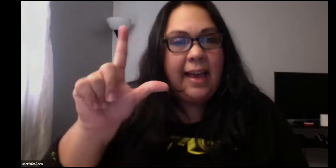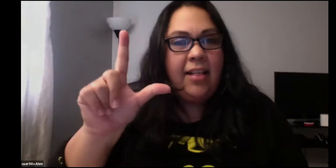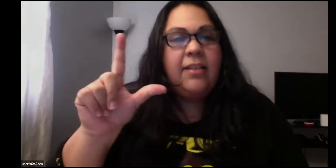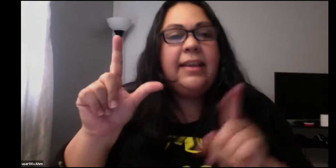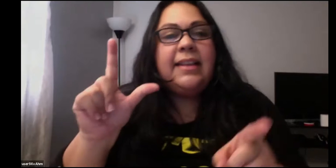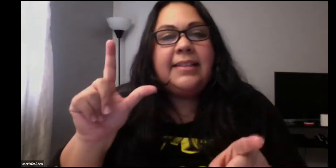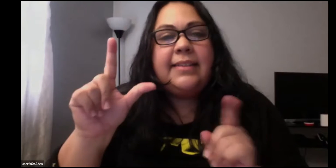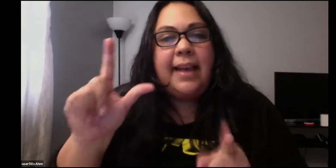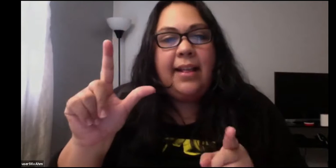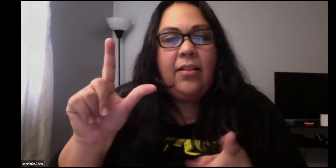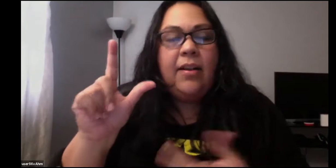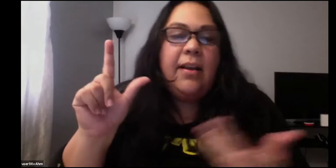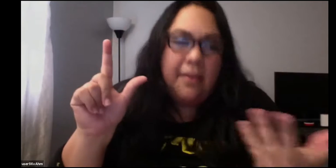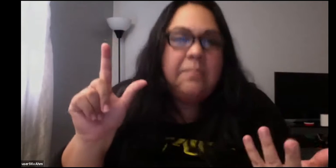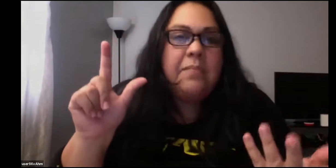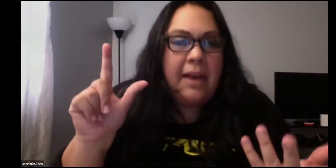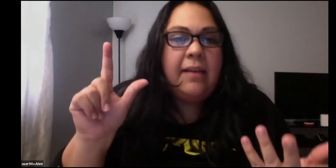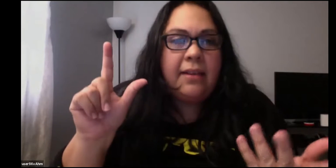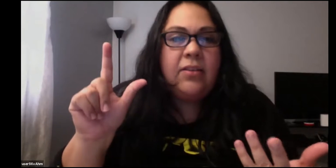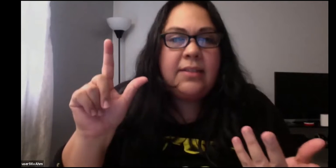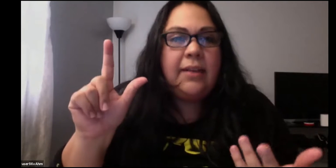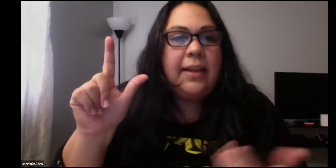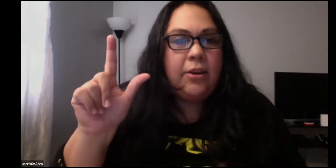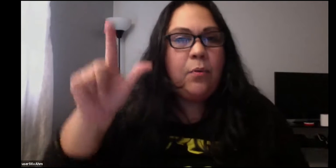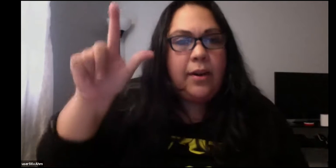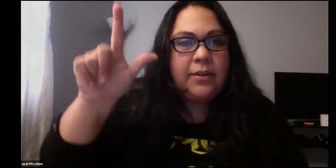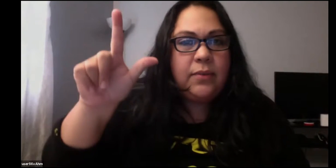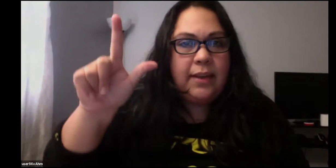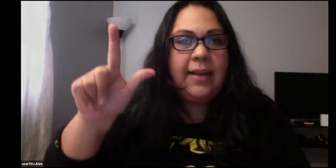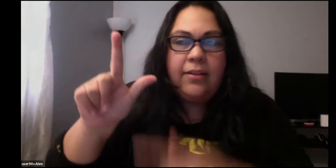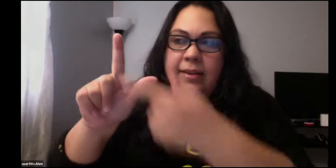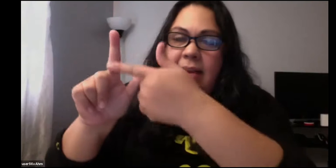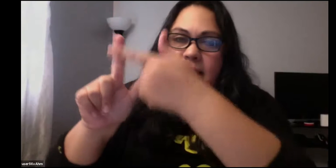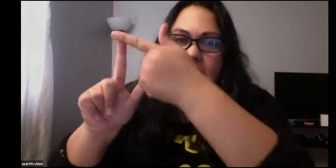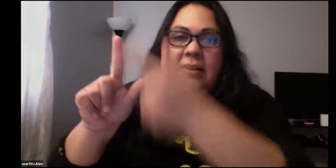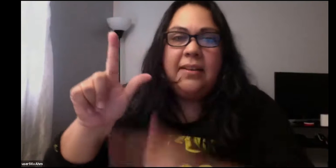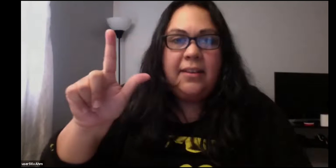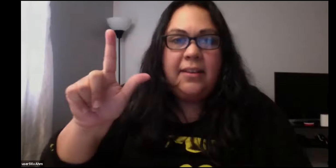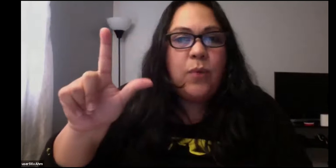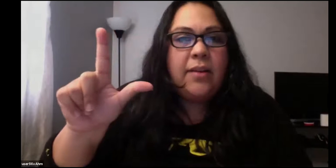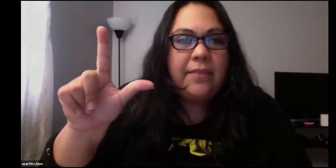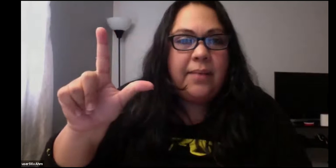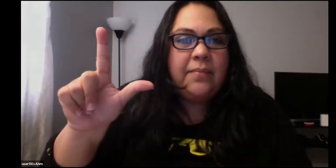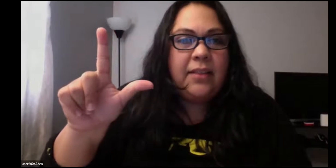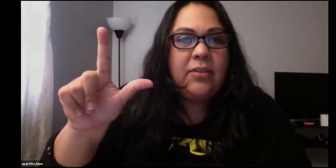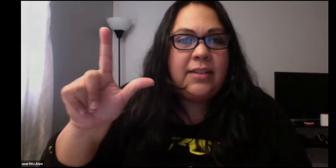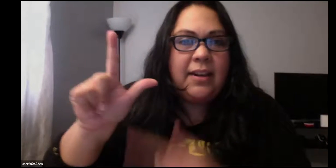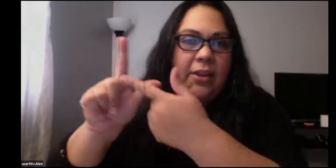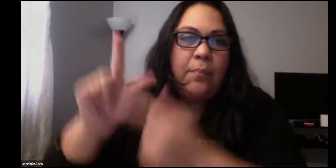L. Gila says L. Yeah, it looks kind of like you're pointing with the L. Yes. That's one of them that looks kind of like you're pointing